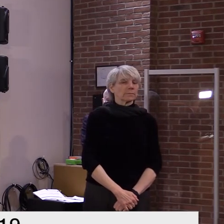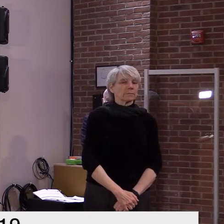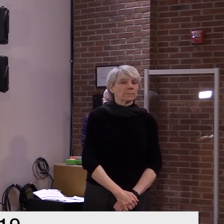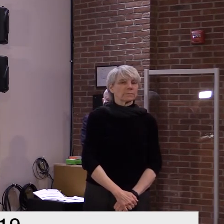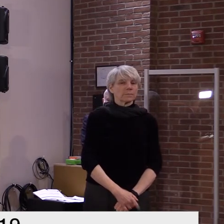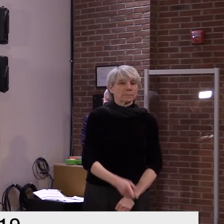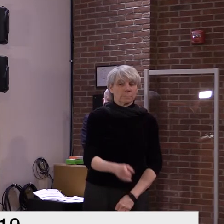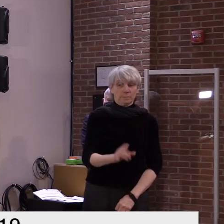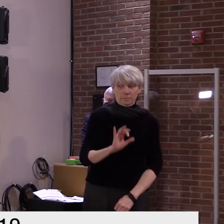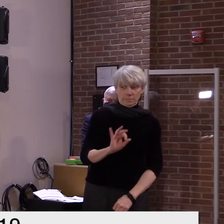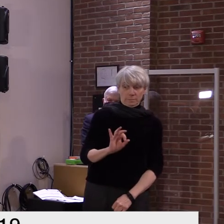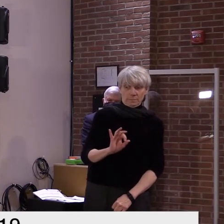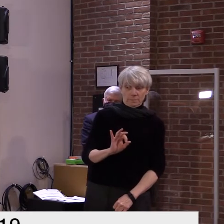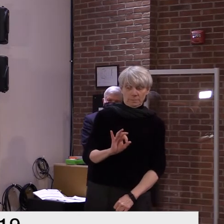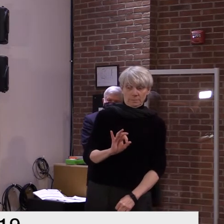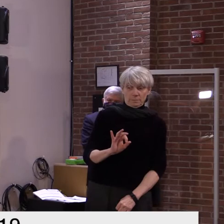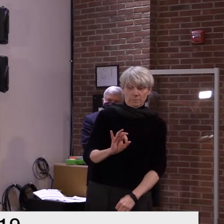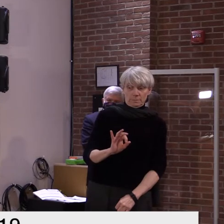All right, all set, Ann?